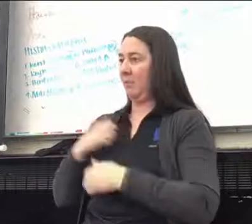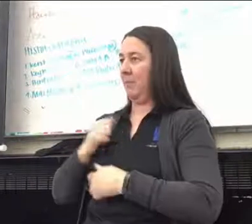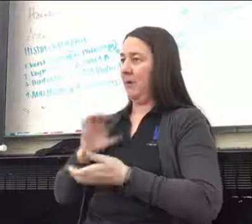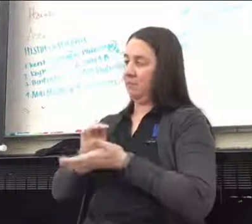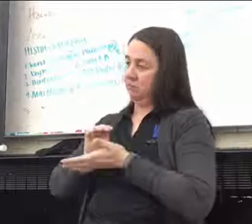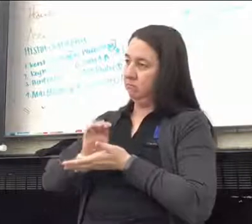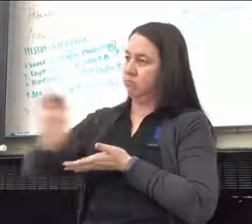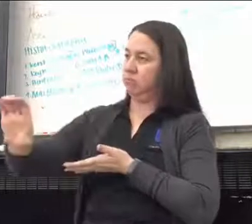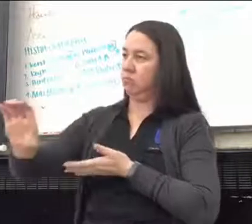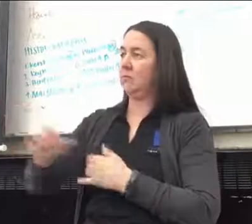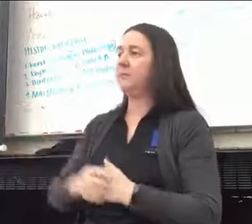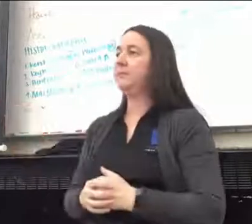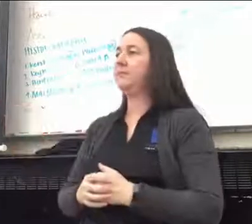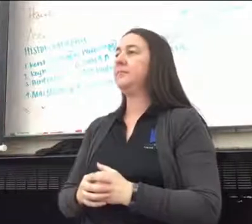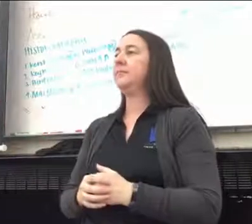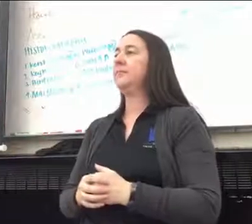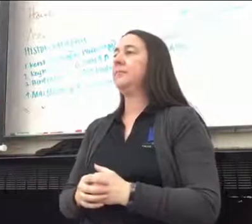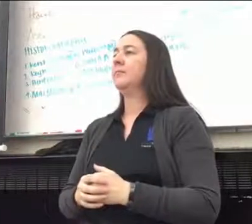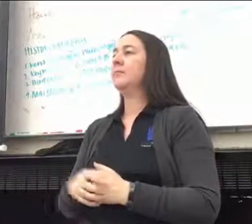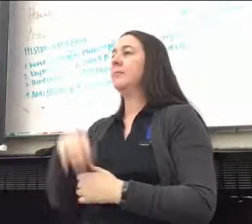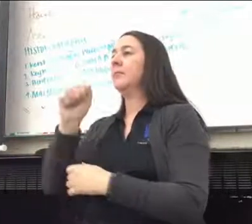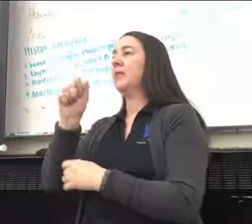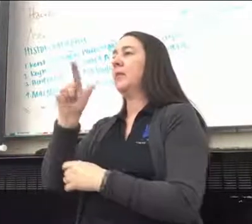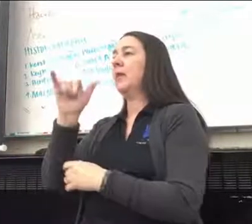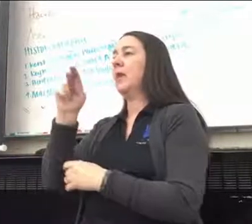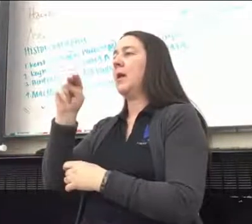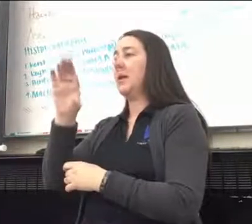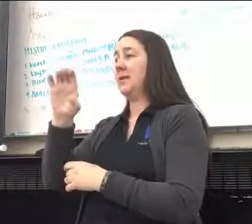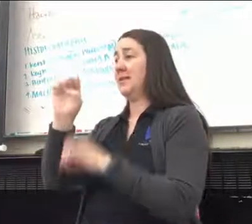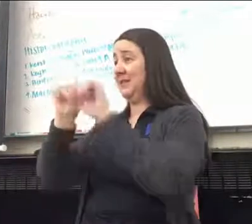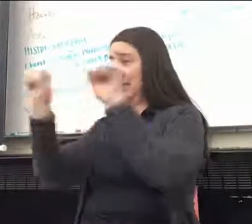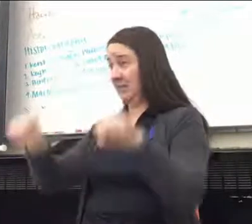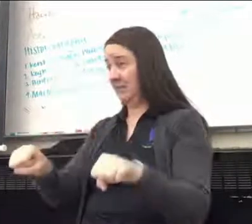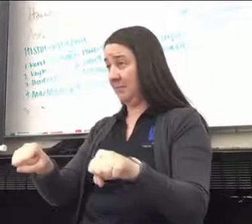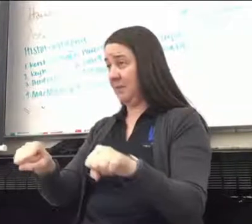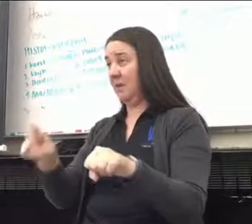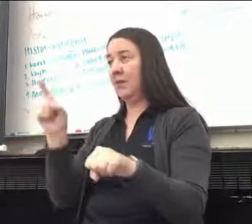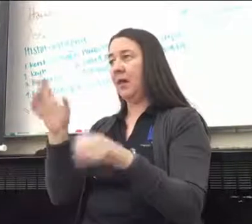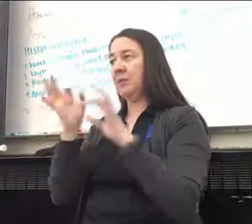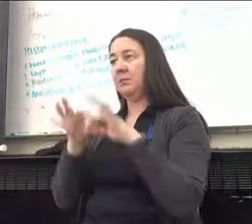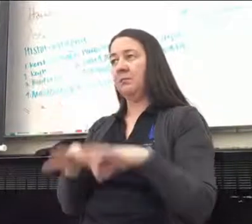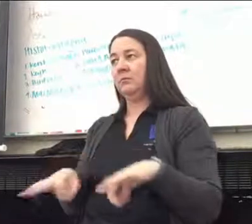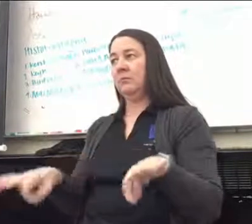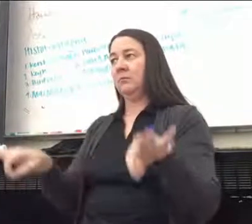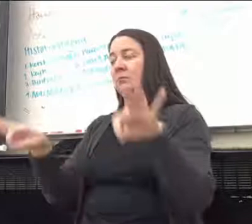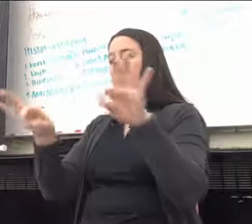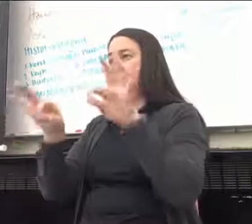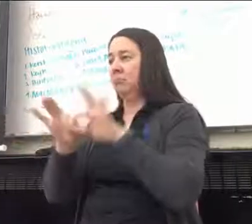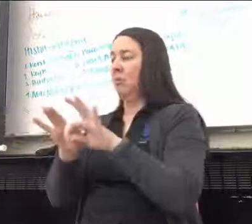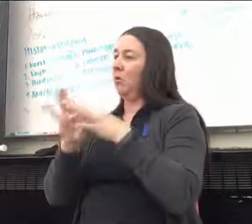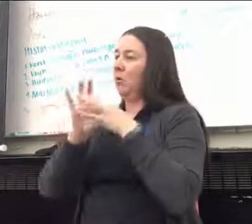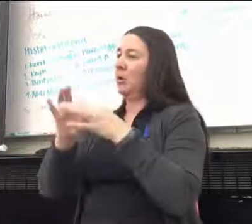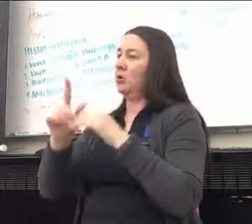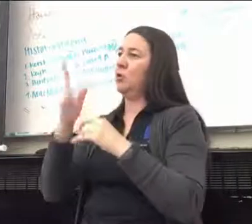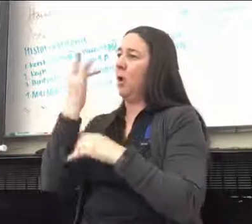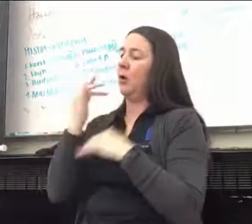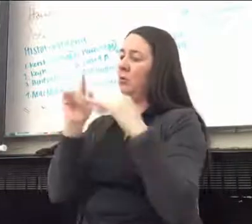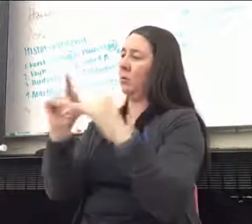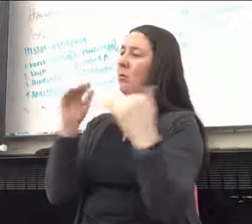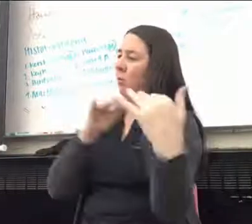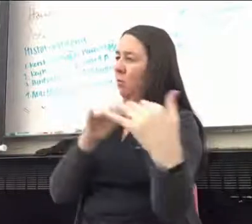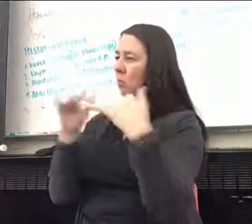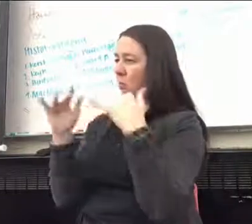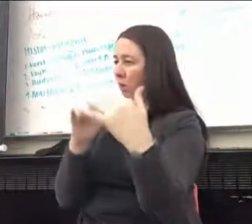Now, in terms of alliance systems are one of the most important reasons of why they go to war. As you make these